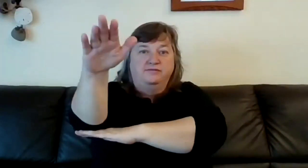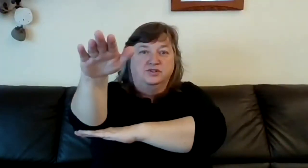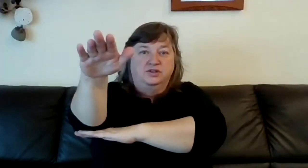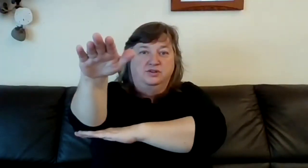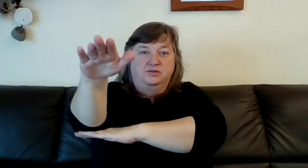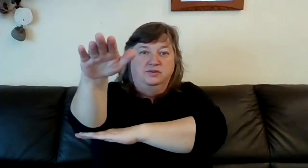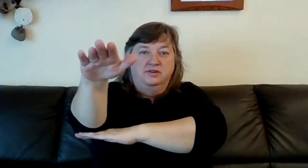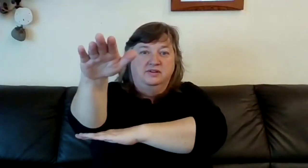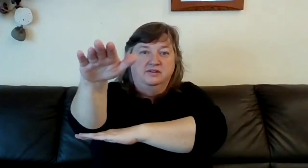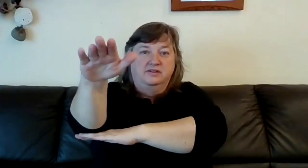Afternoon